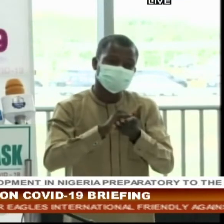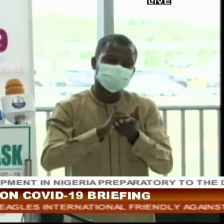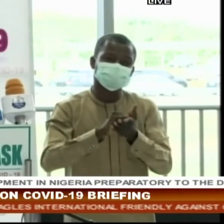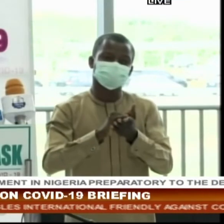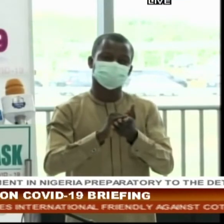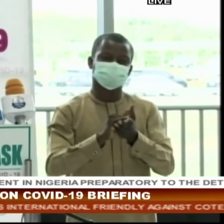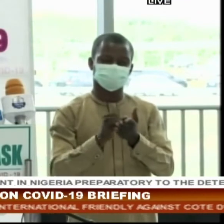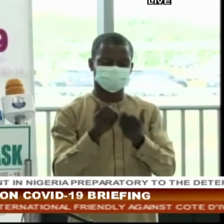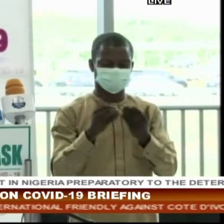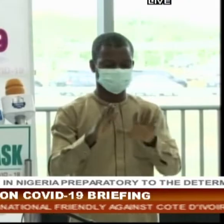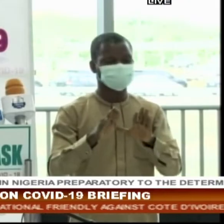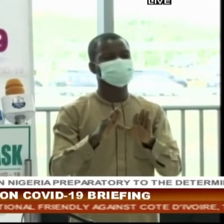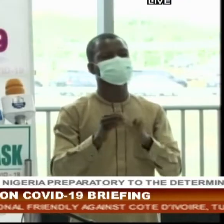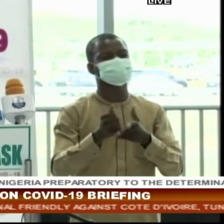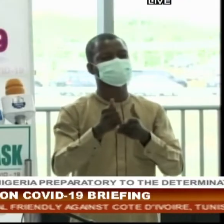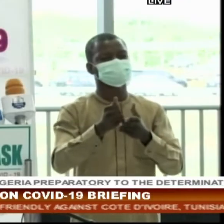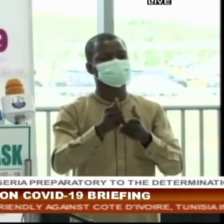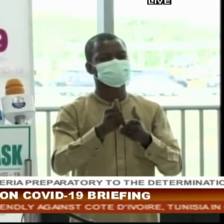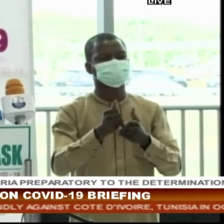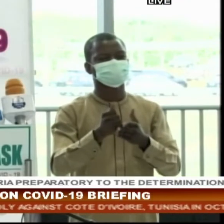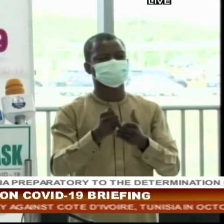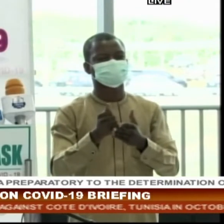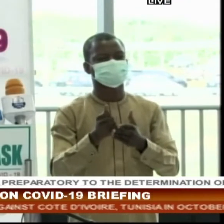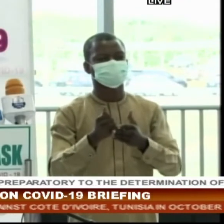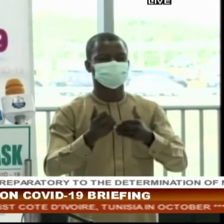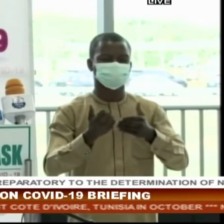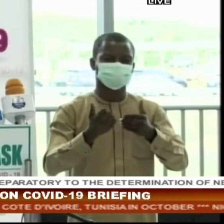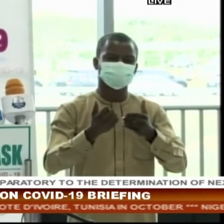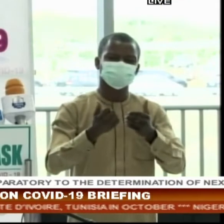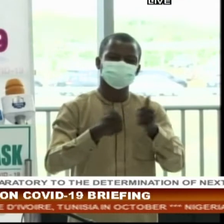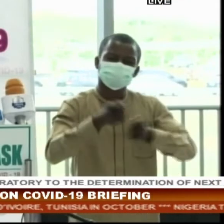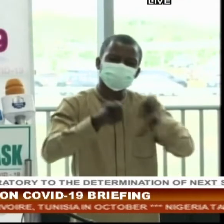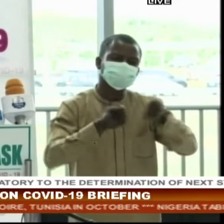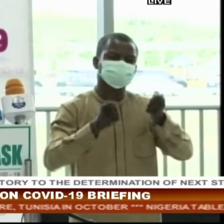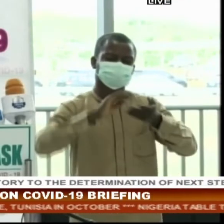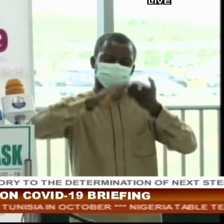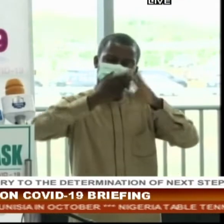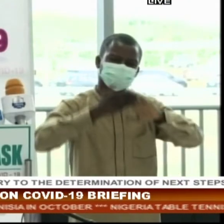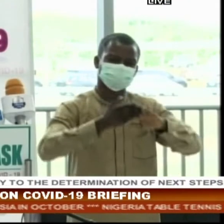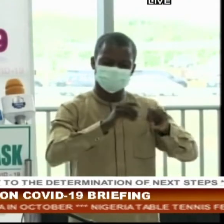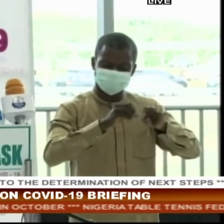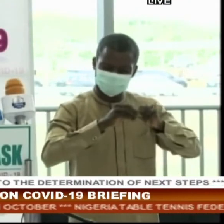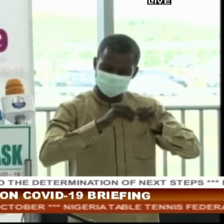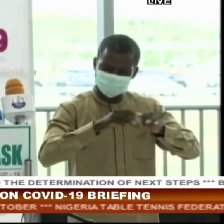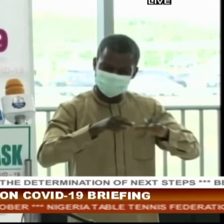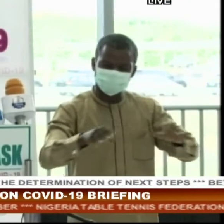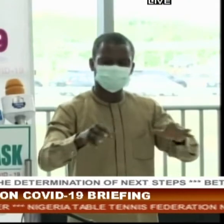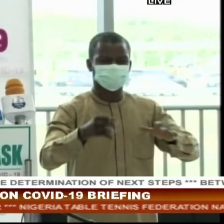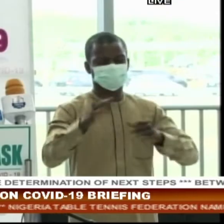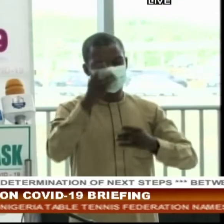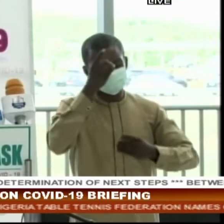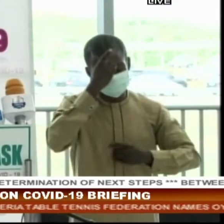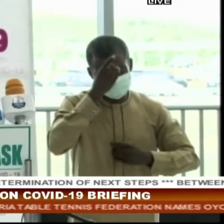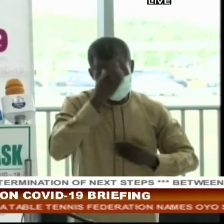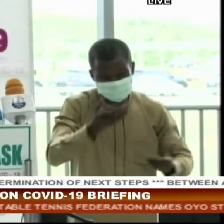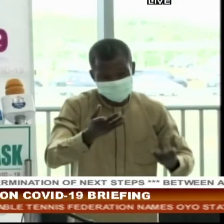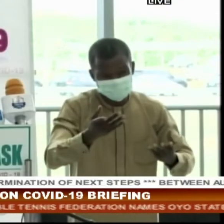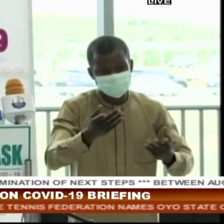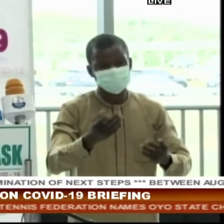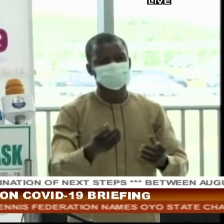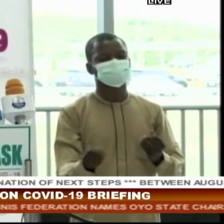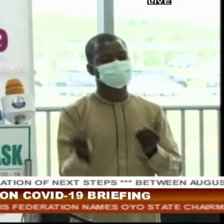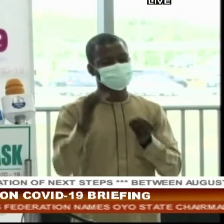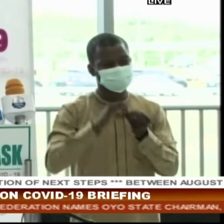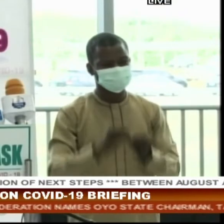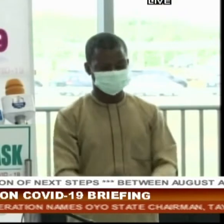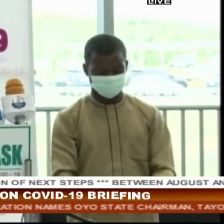navigate the community spread stage of the pandemic, and 3, strengthen our